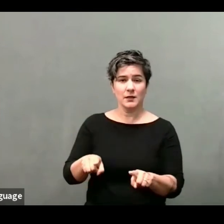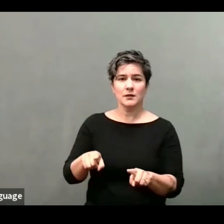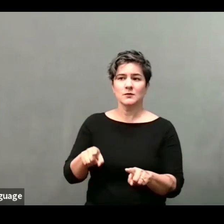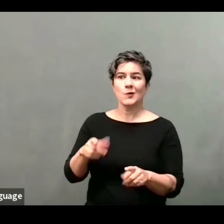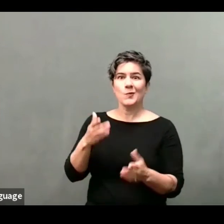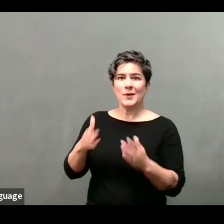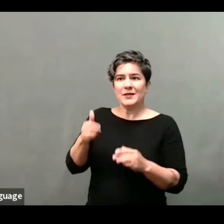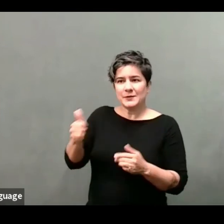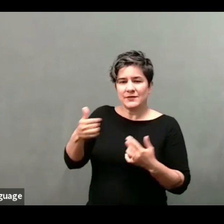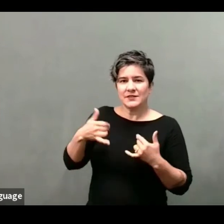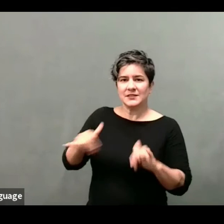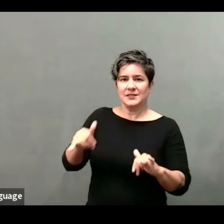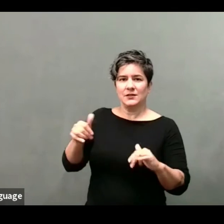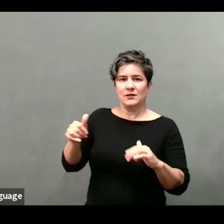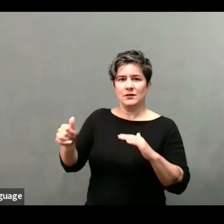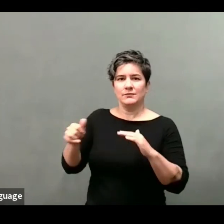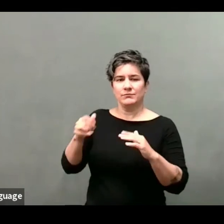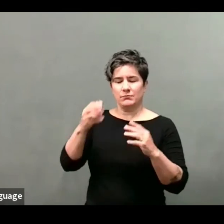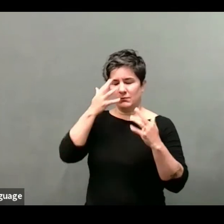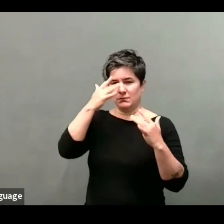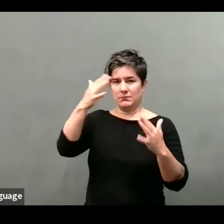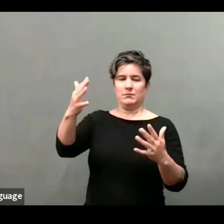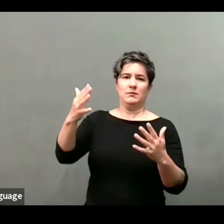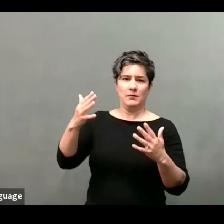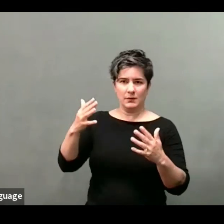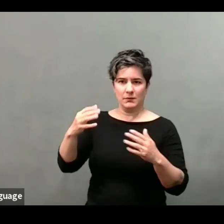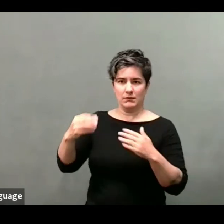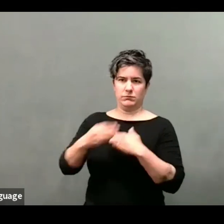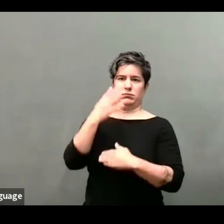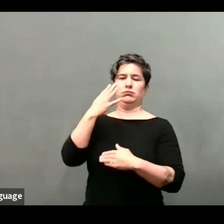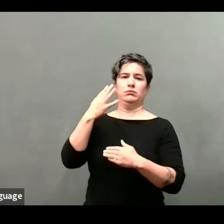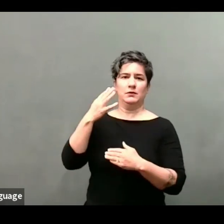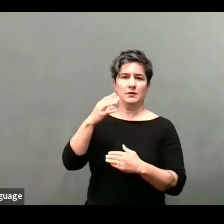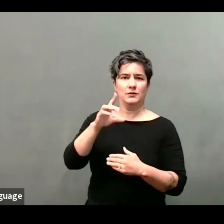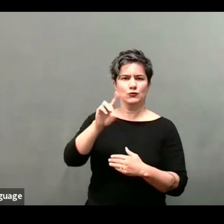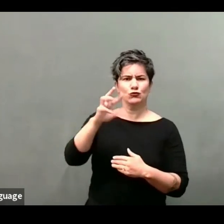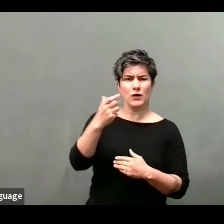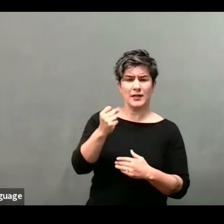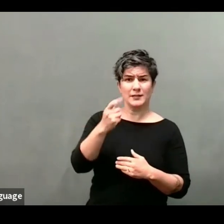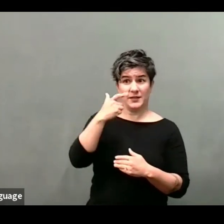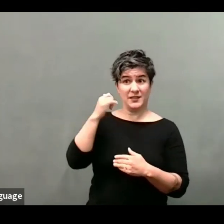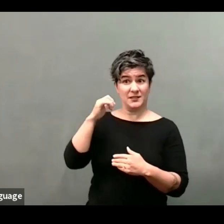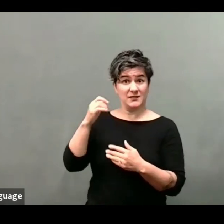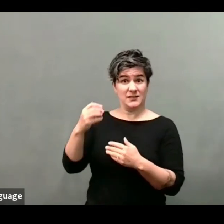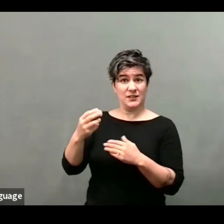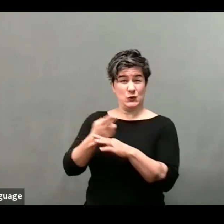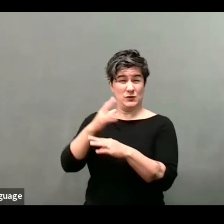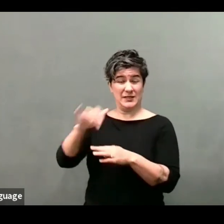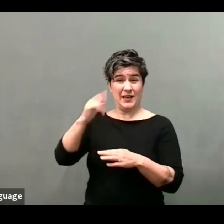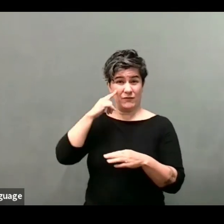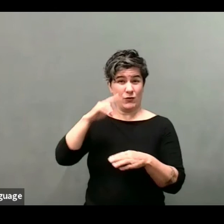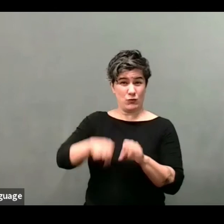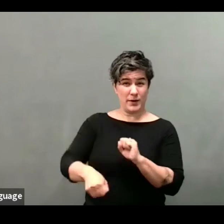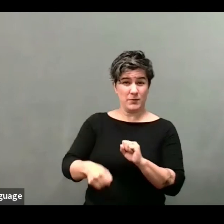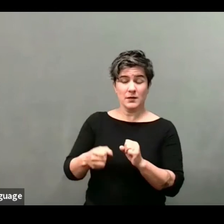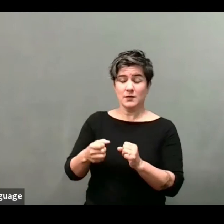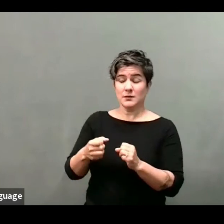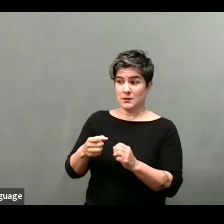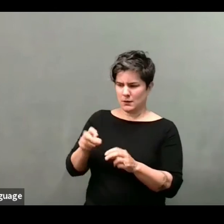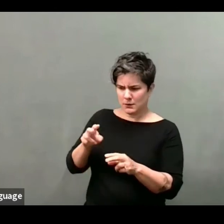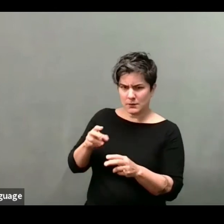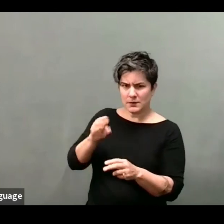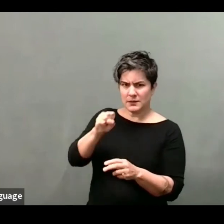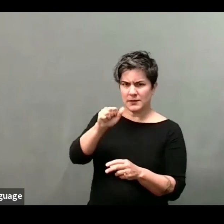that is a fine line for the SANE to walk in terms of determining whether or not the patient